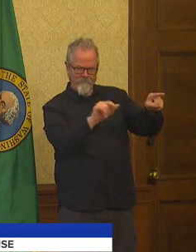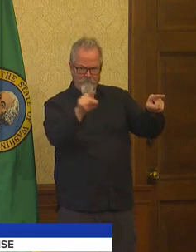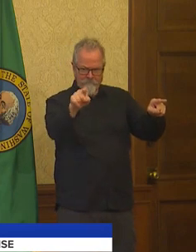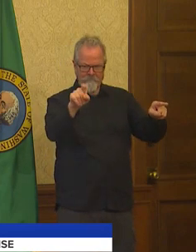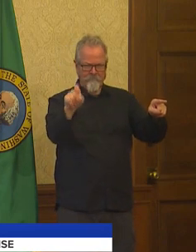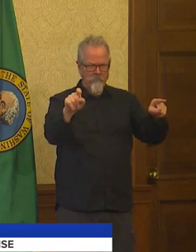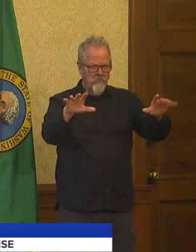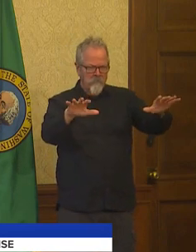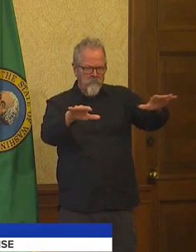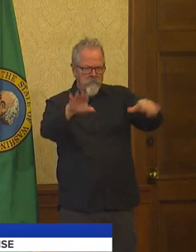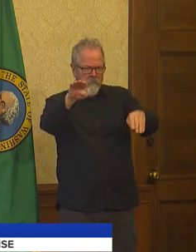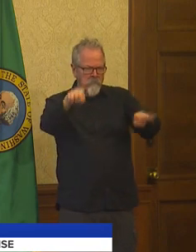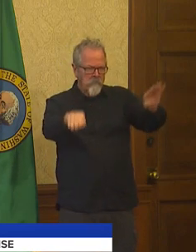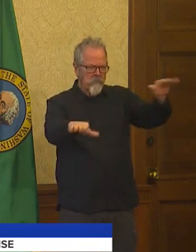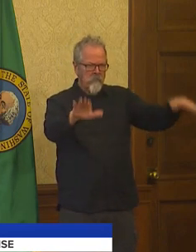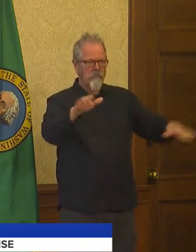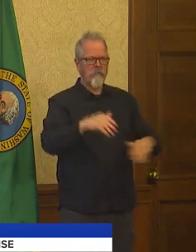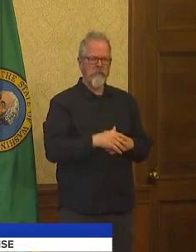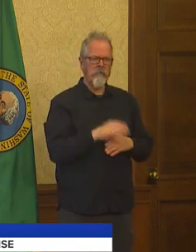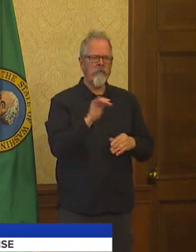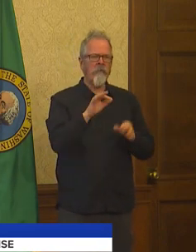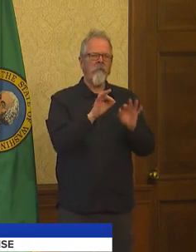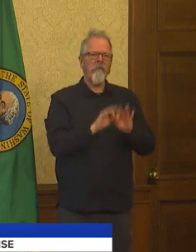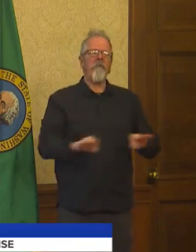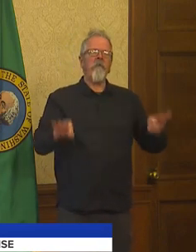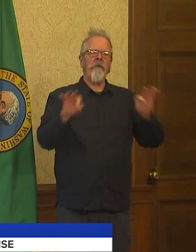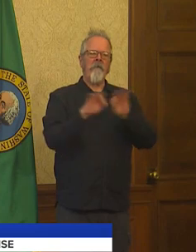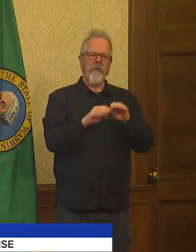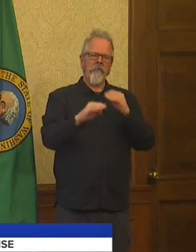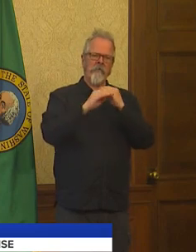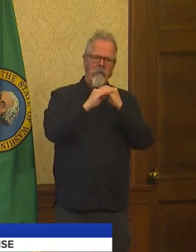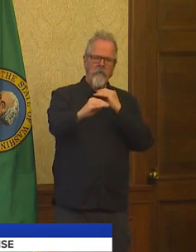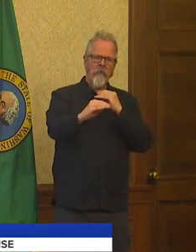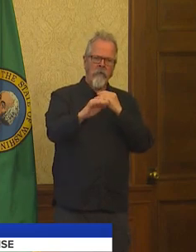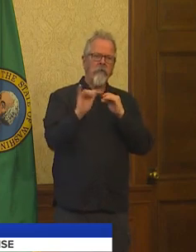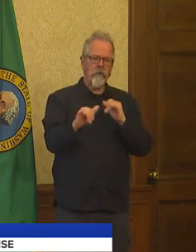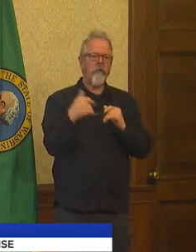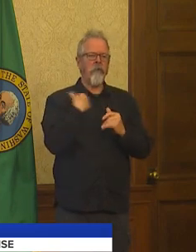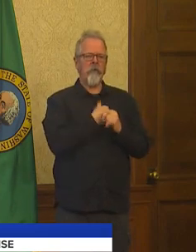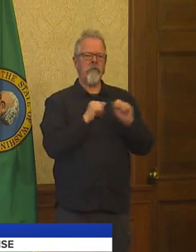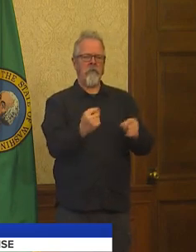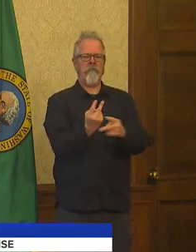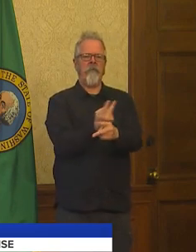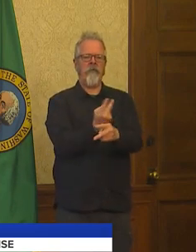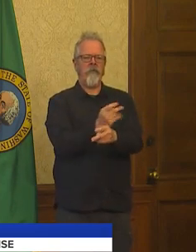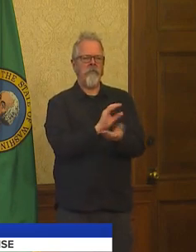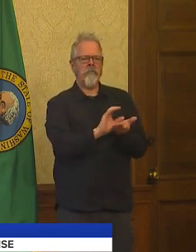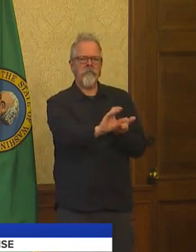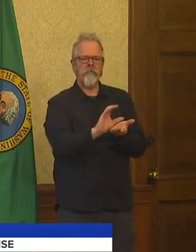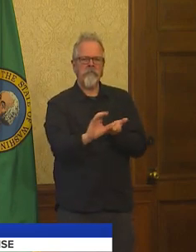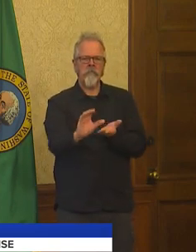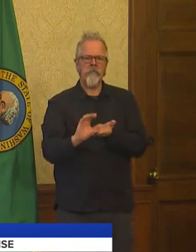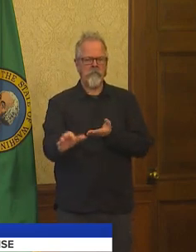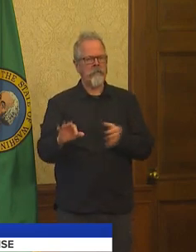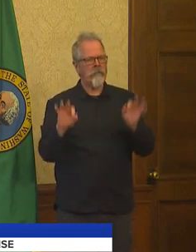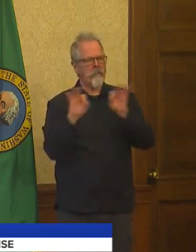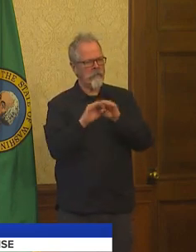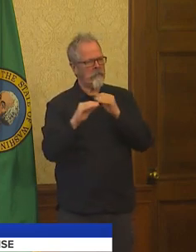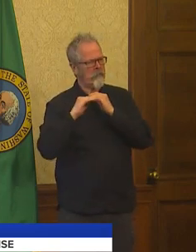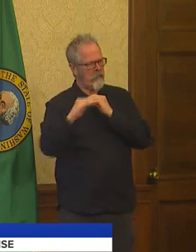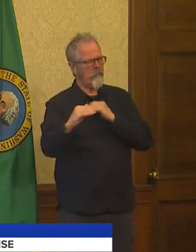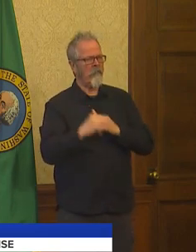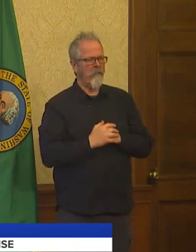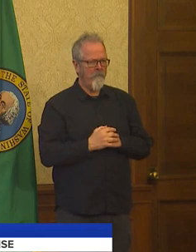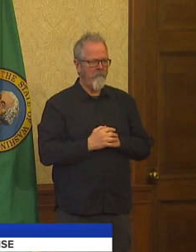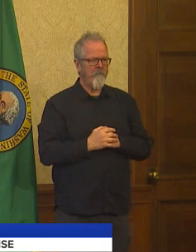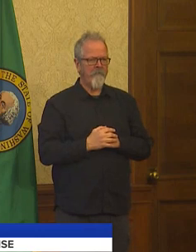Today I'm joined remotely by Commissioner of Public Lands Hilary Franz, by Kelly Siswind, Director of